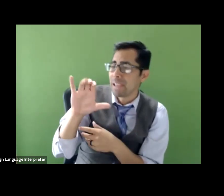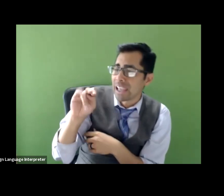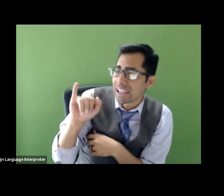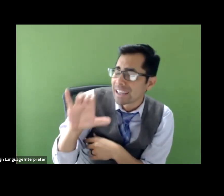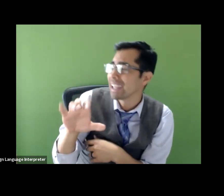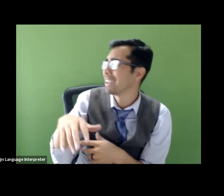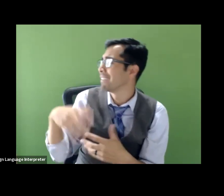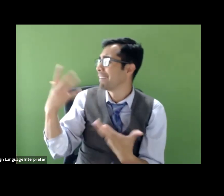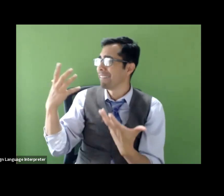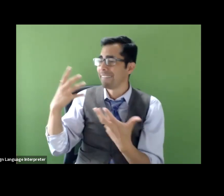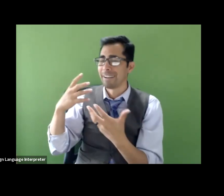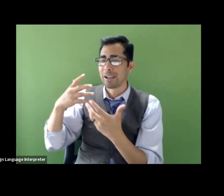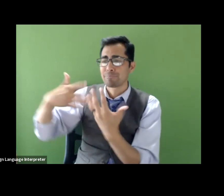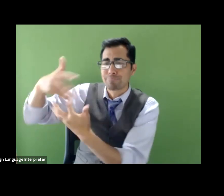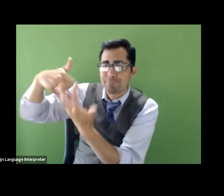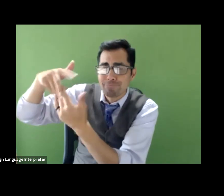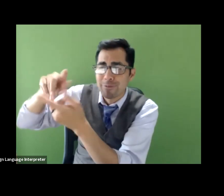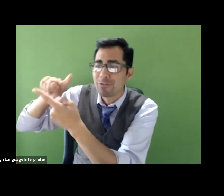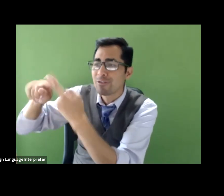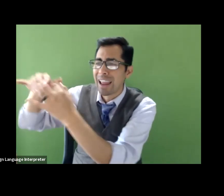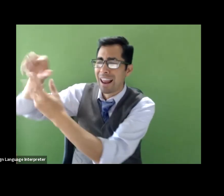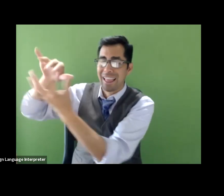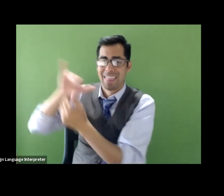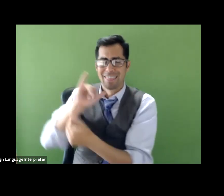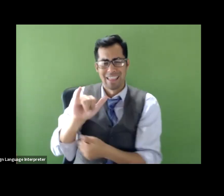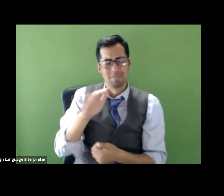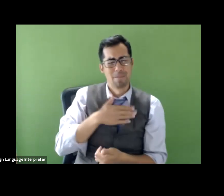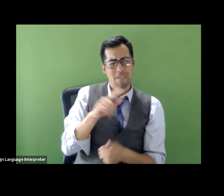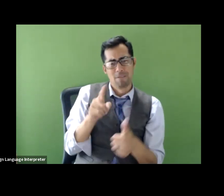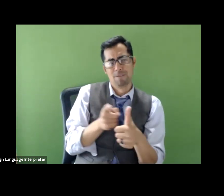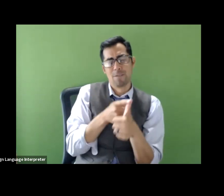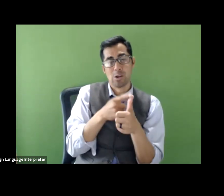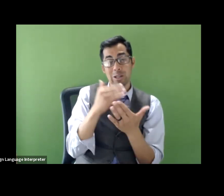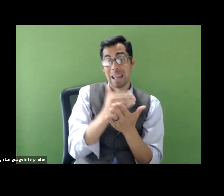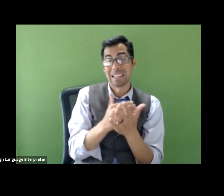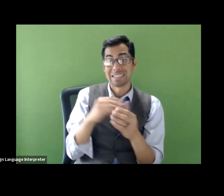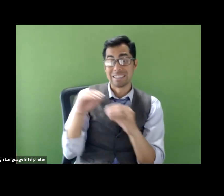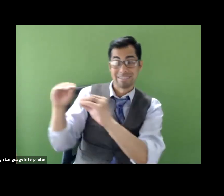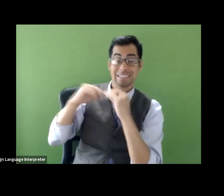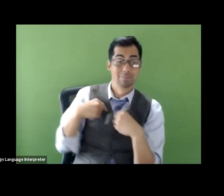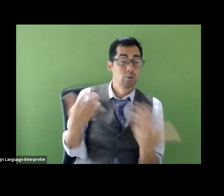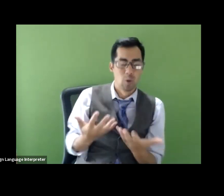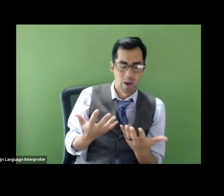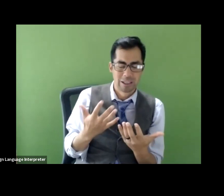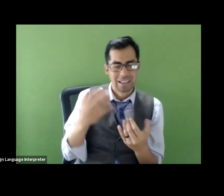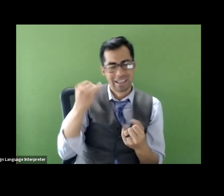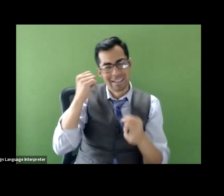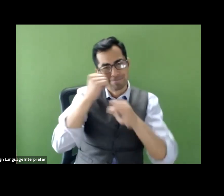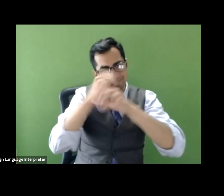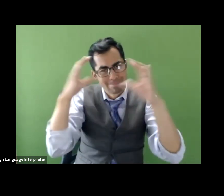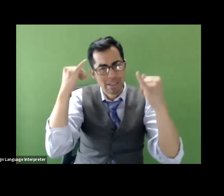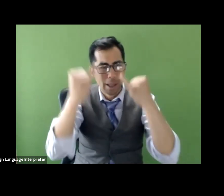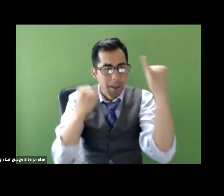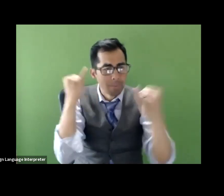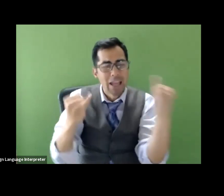camaraderie. It was my first lesson in the power of imagination. Indeed, my career as a